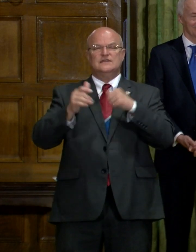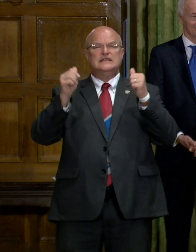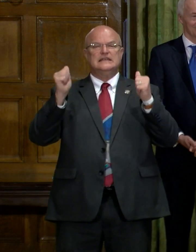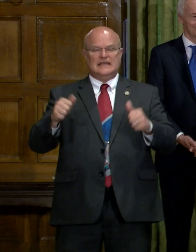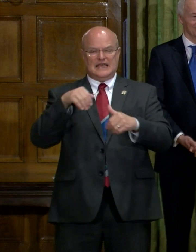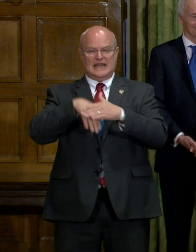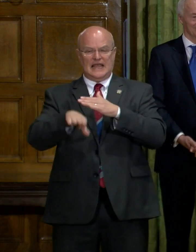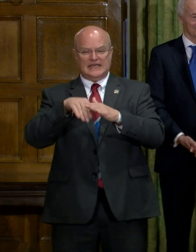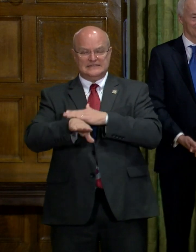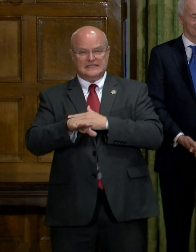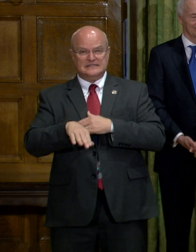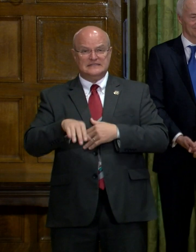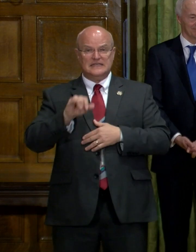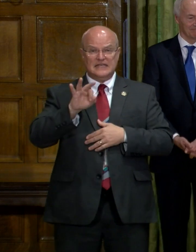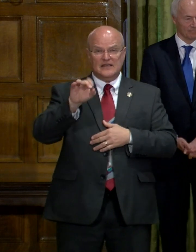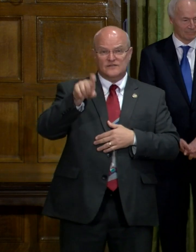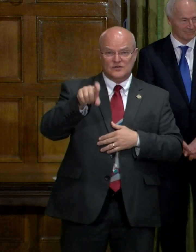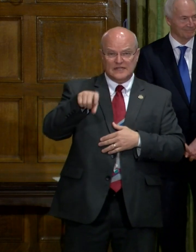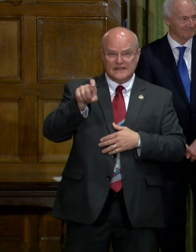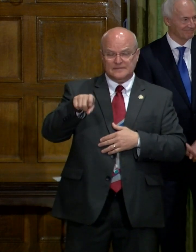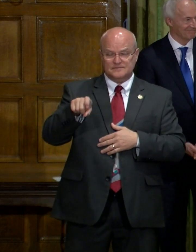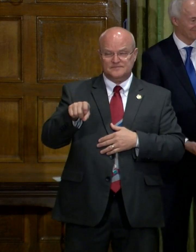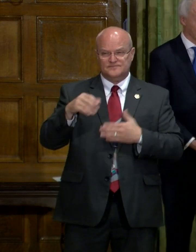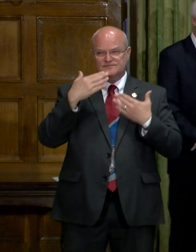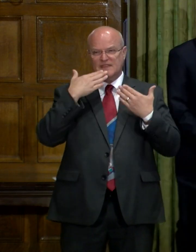if you need them. Thank you.